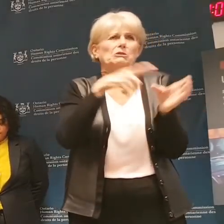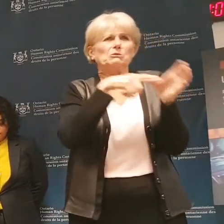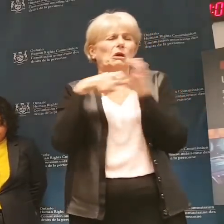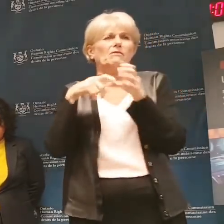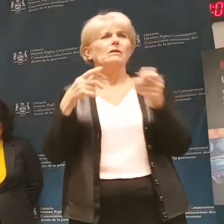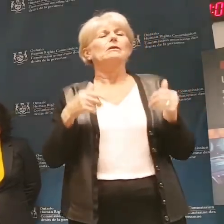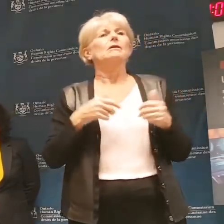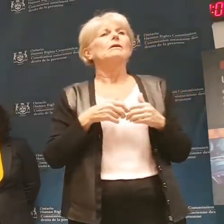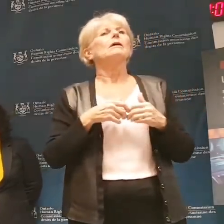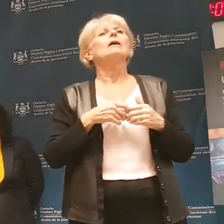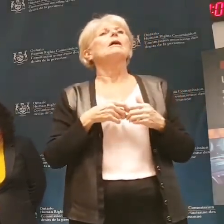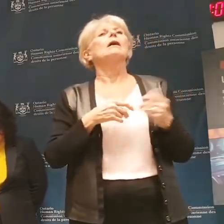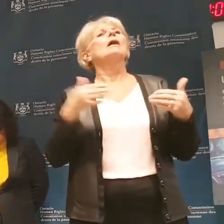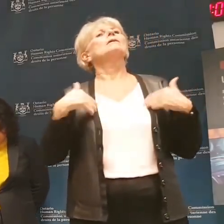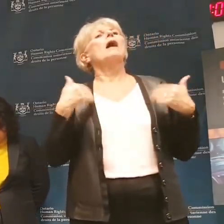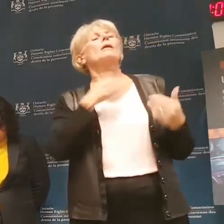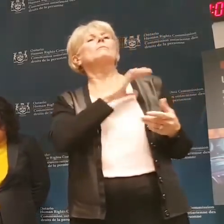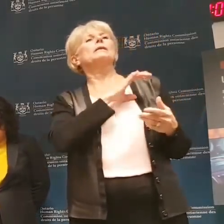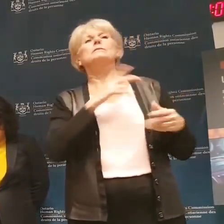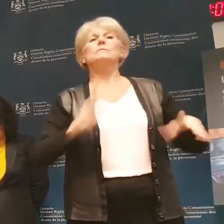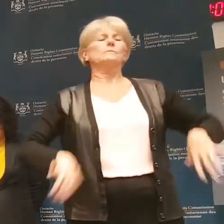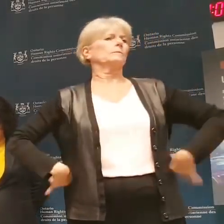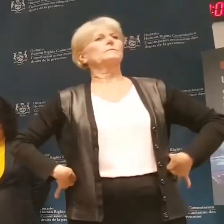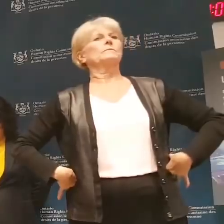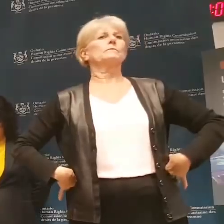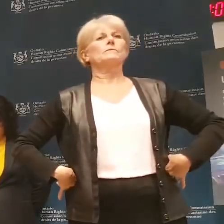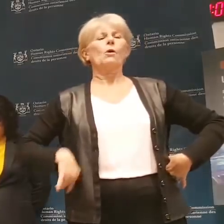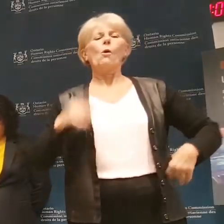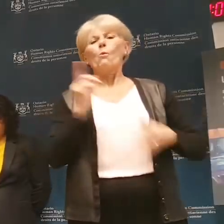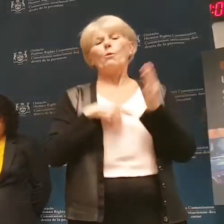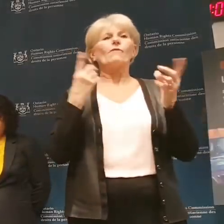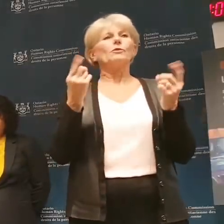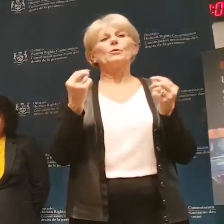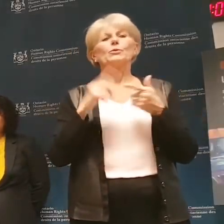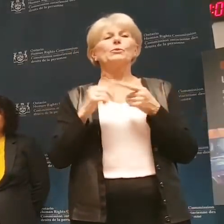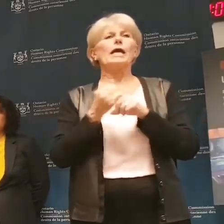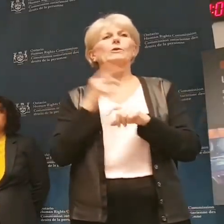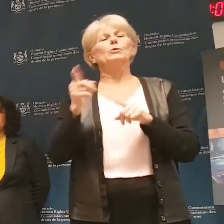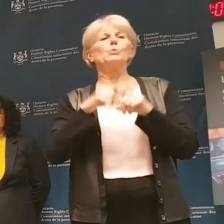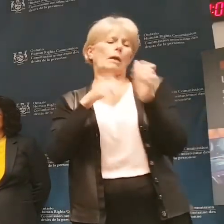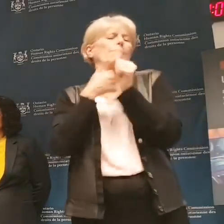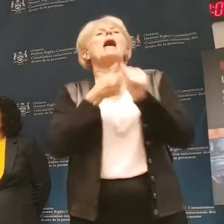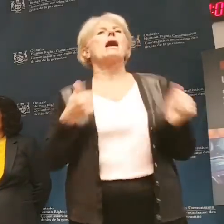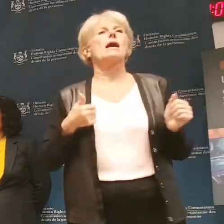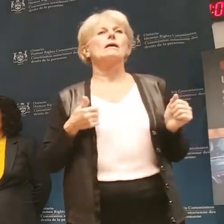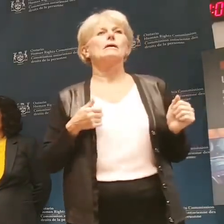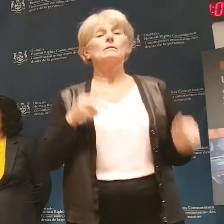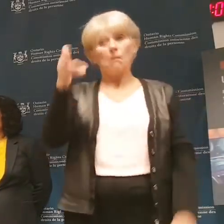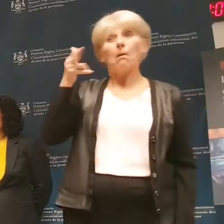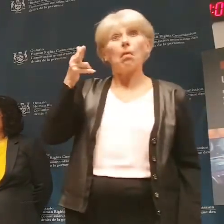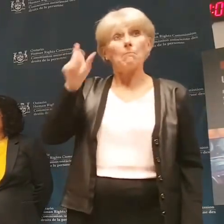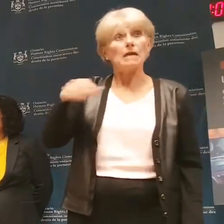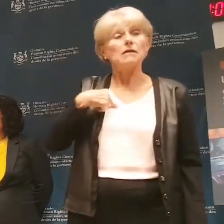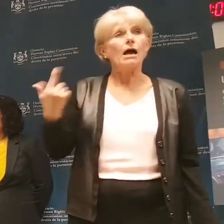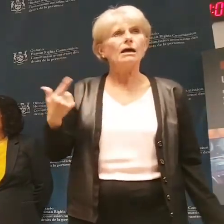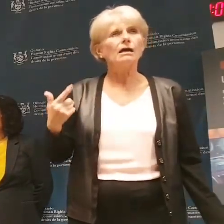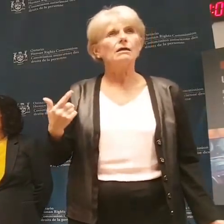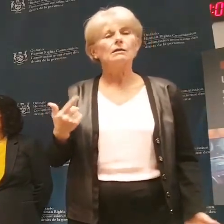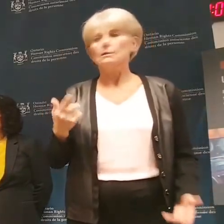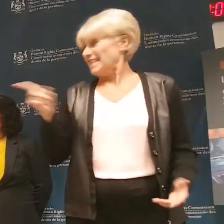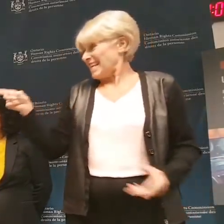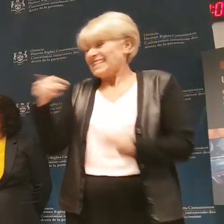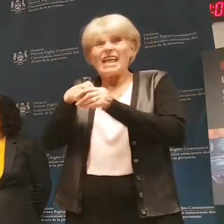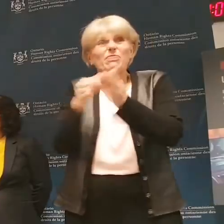garage, the young police officer said to him, "What do I have to do to get you to comply? Put a gun to your head." It's right here in the